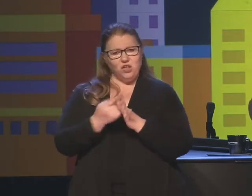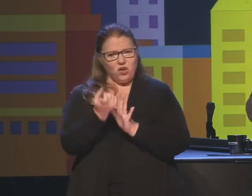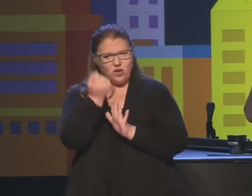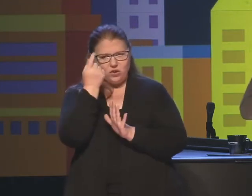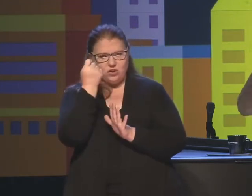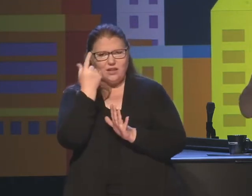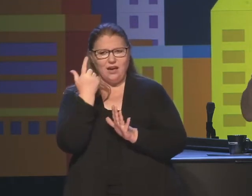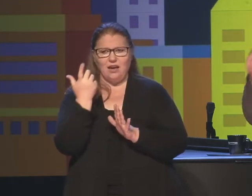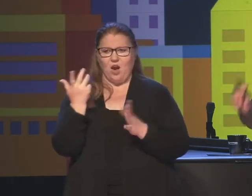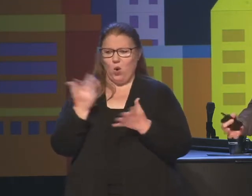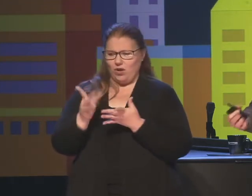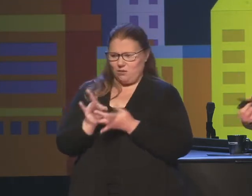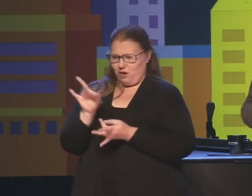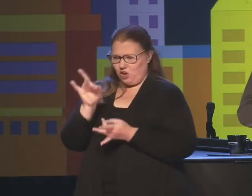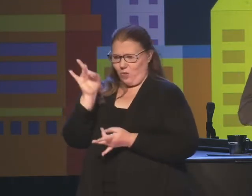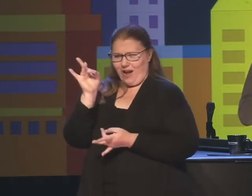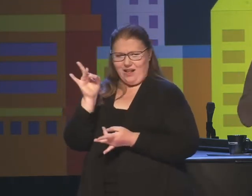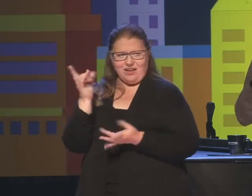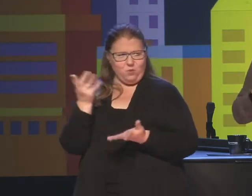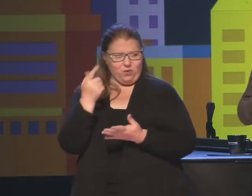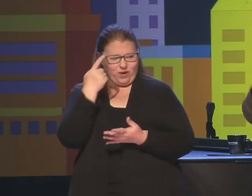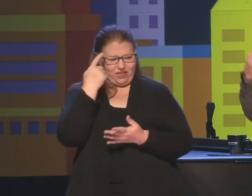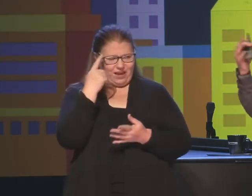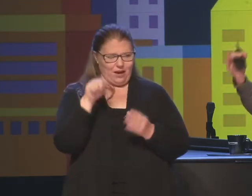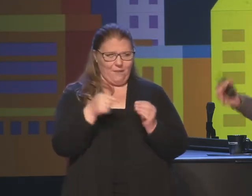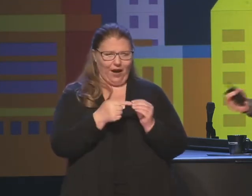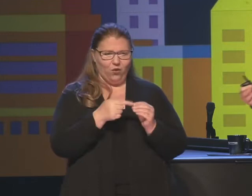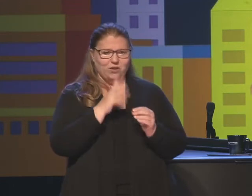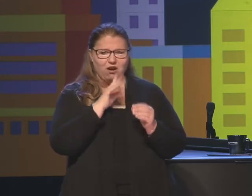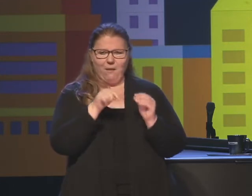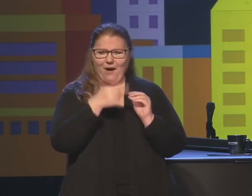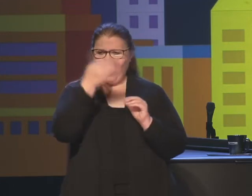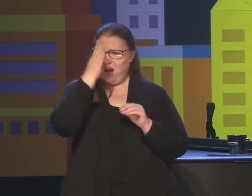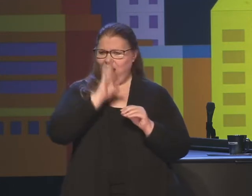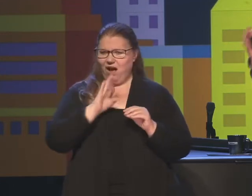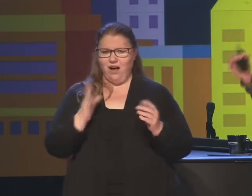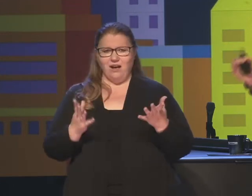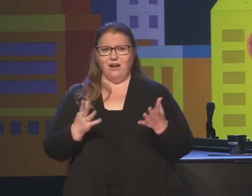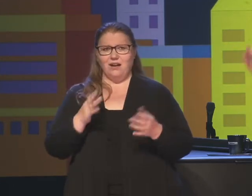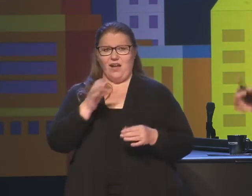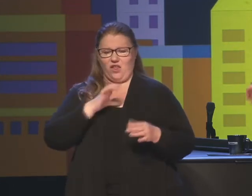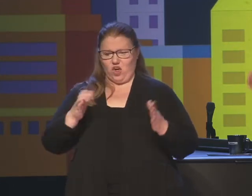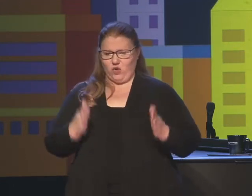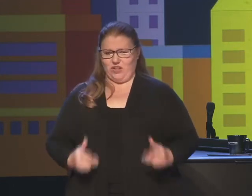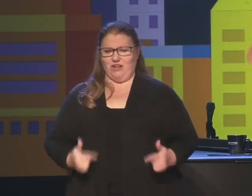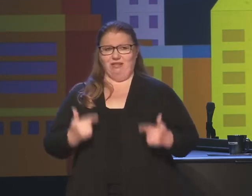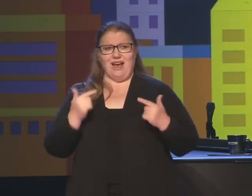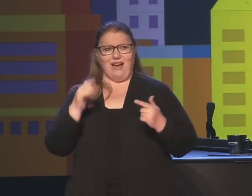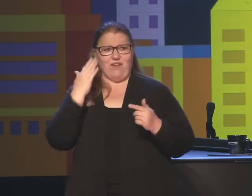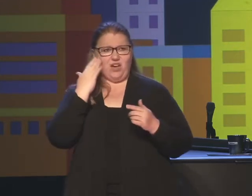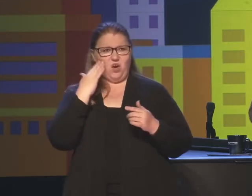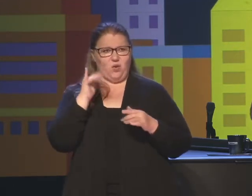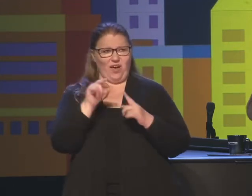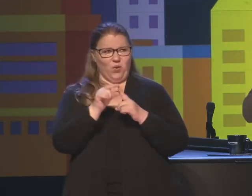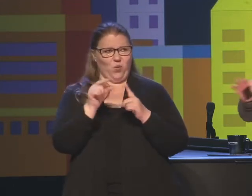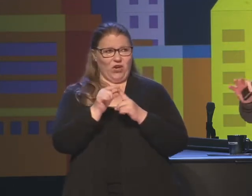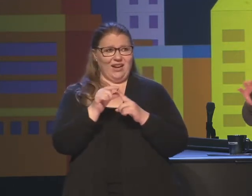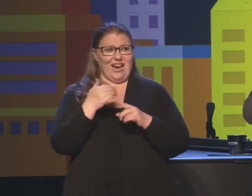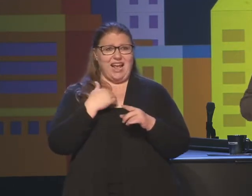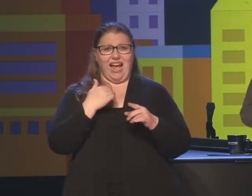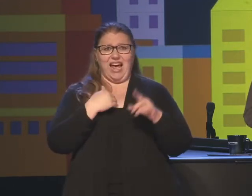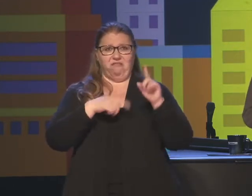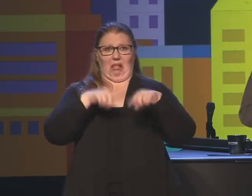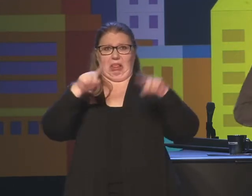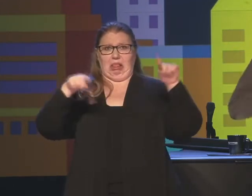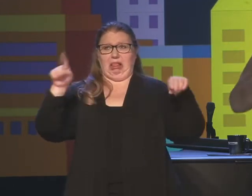what, like, spirituality, what we think of when we talk about God and the Christian life. I know that word can kind of have all kinds of